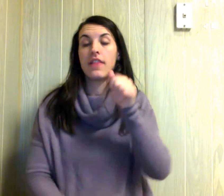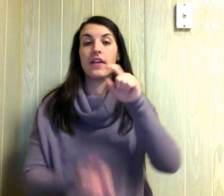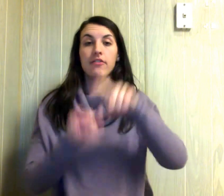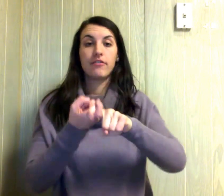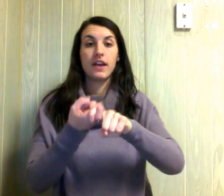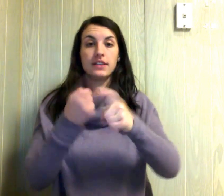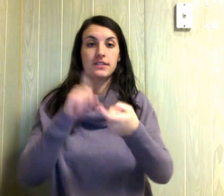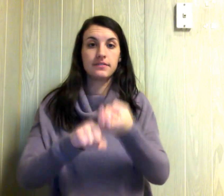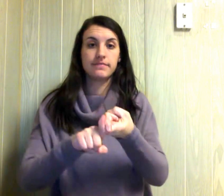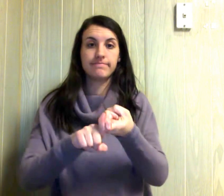then friend.